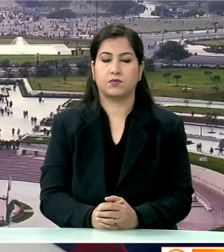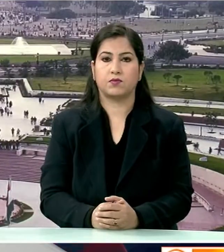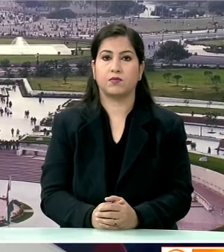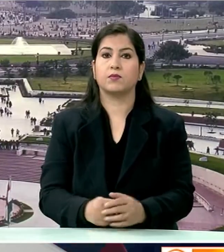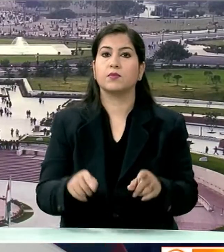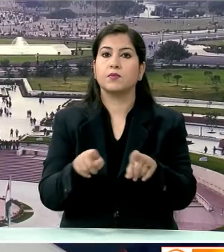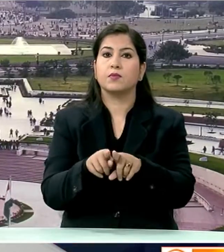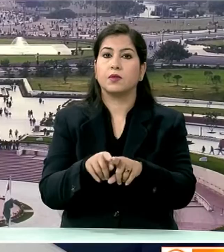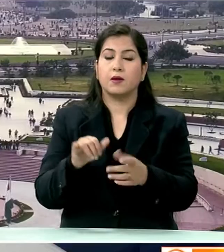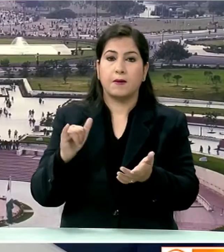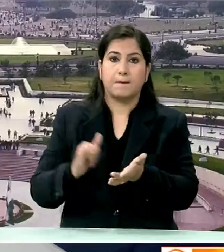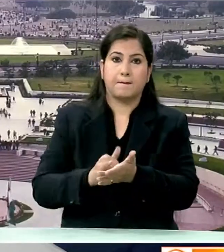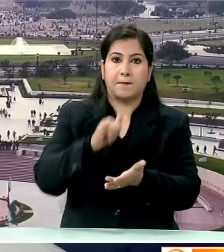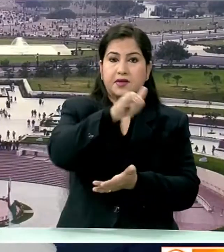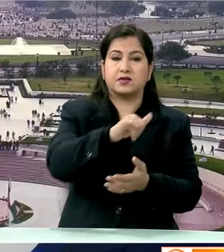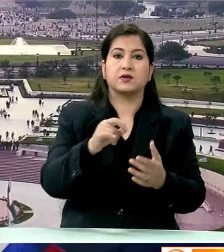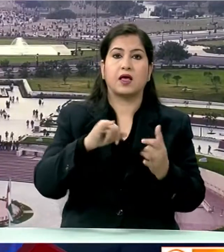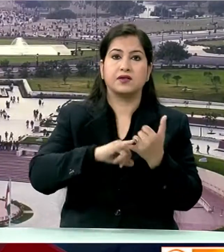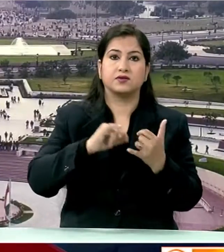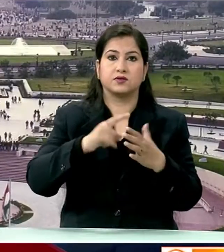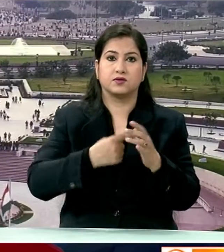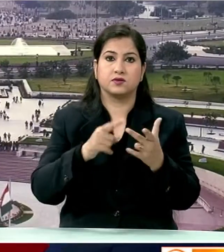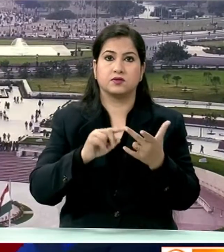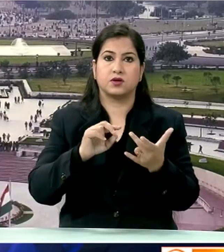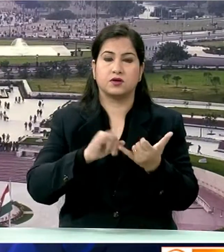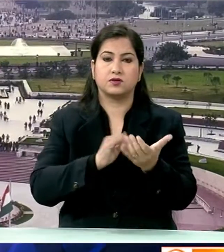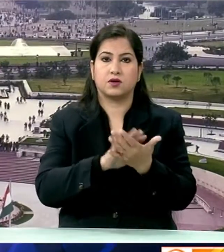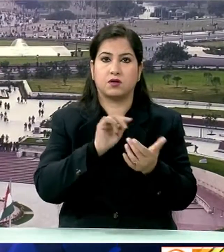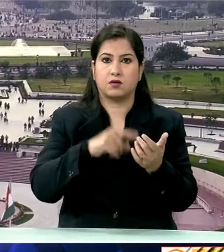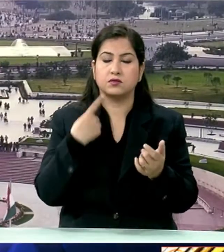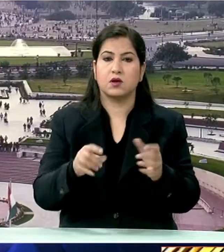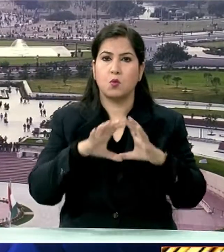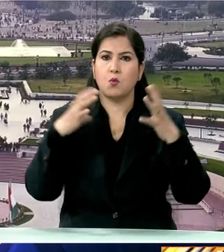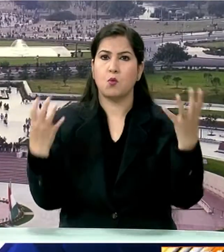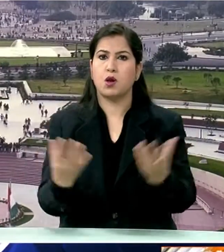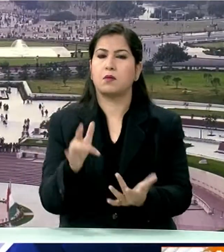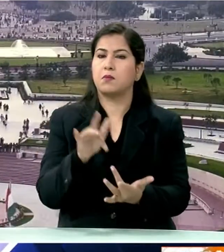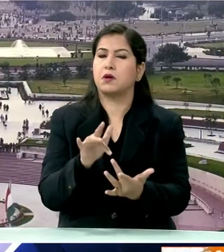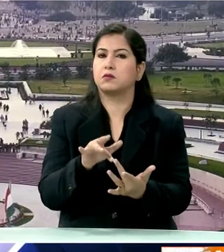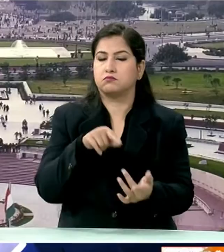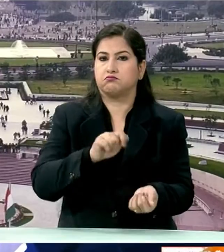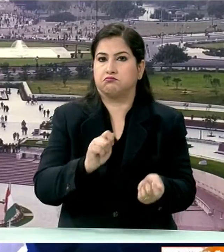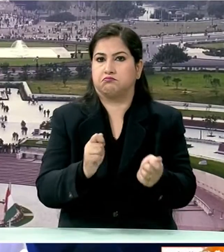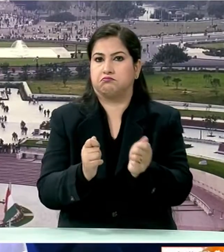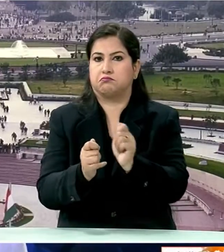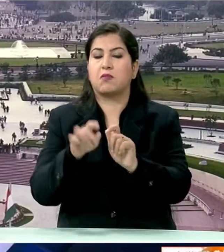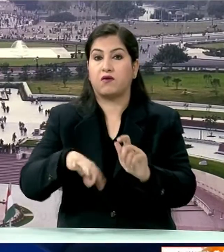External Affairs Minister Dr. S. Jaishankar on Monday asserted that the world is in the midst of real transition and India has stood out as a